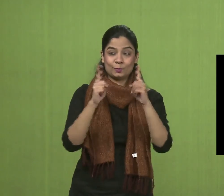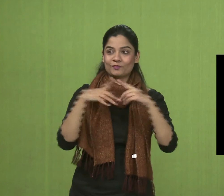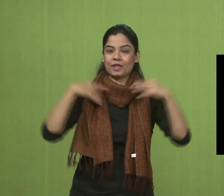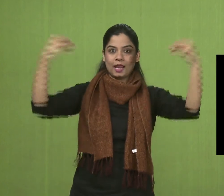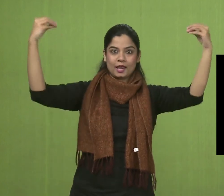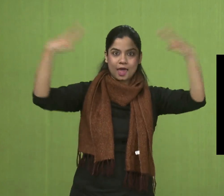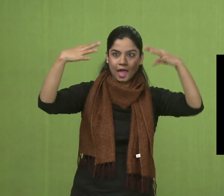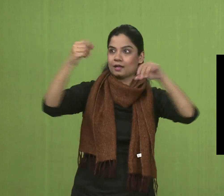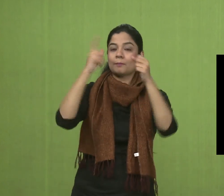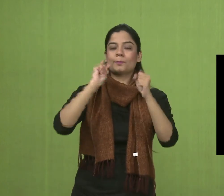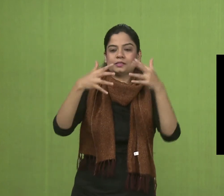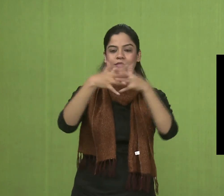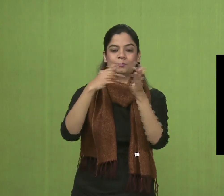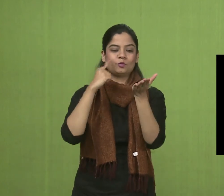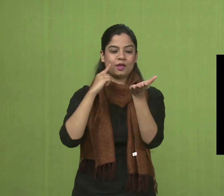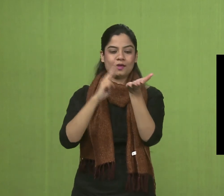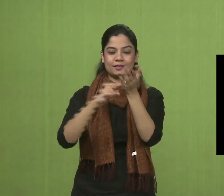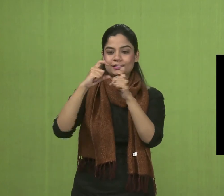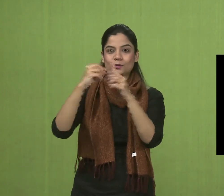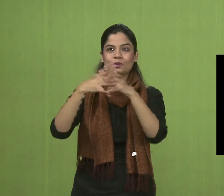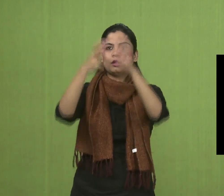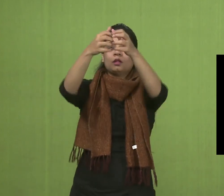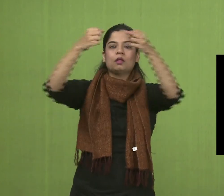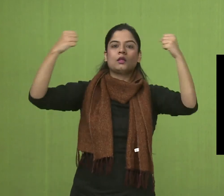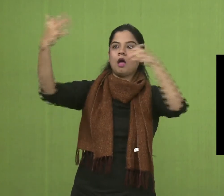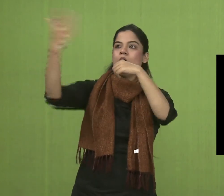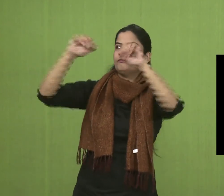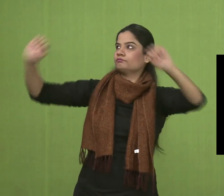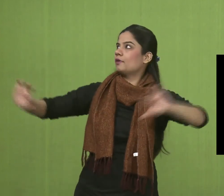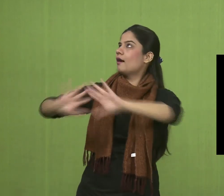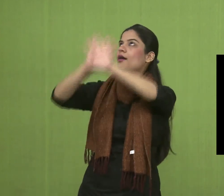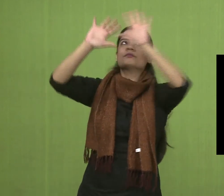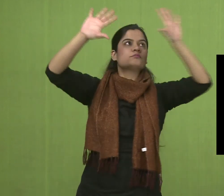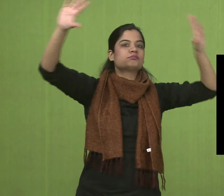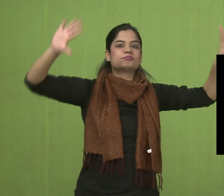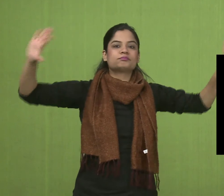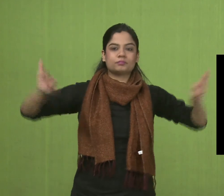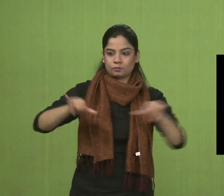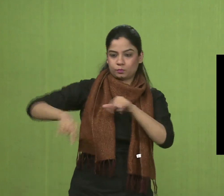be very, very good. The window, the ventilation is very important.